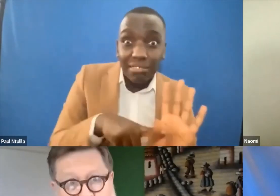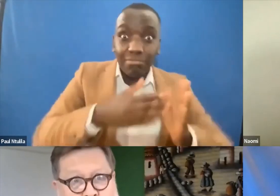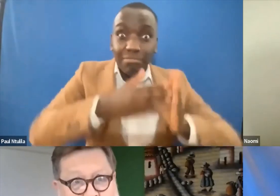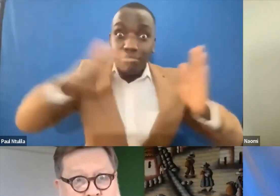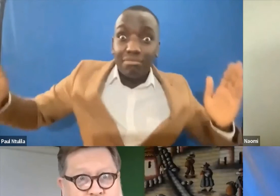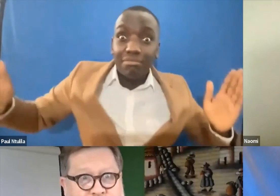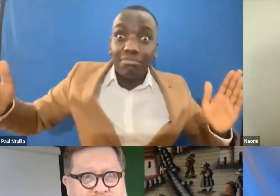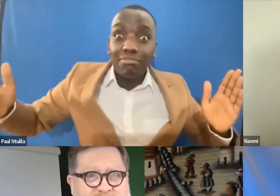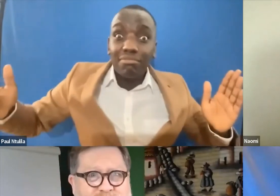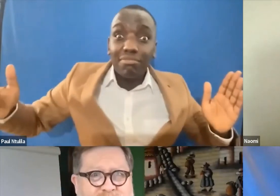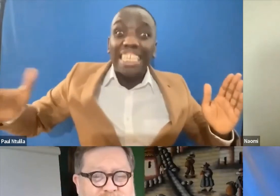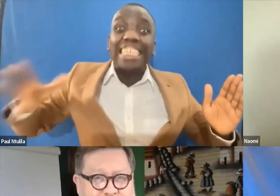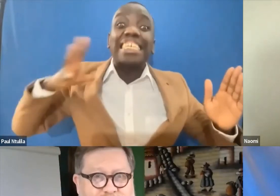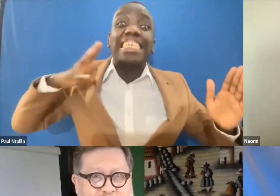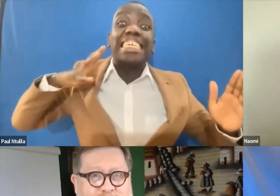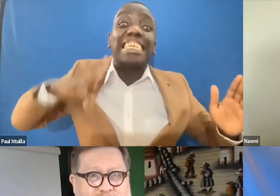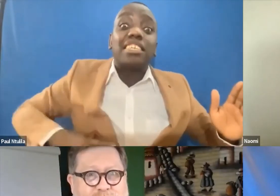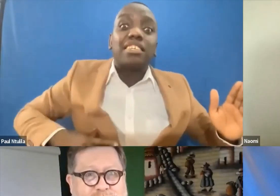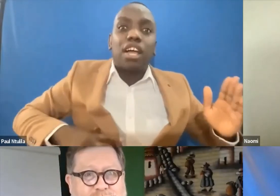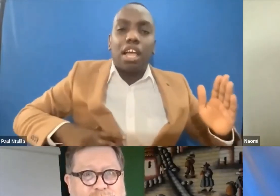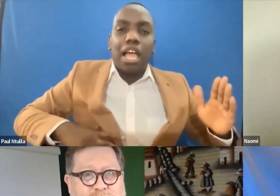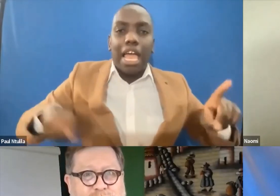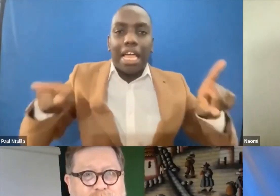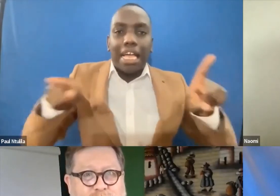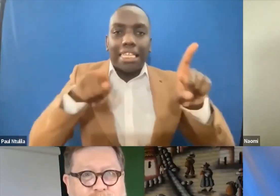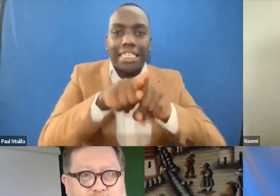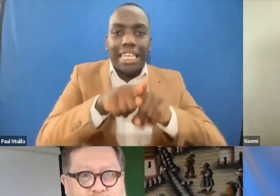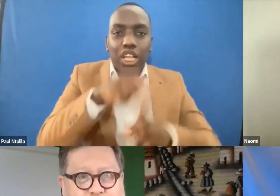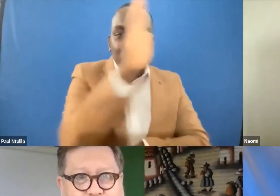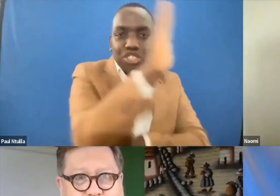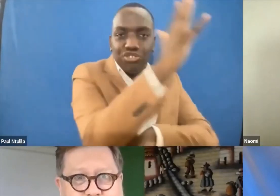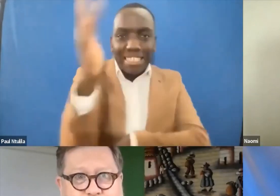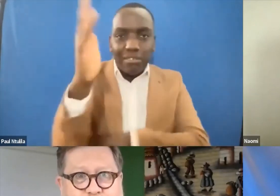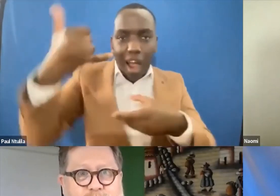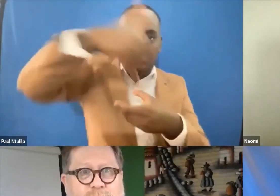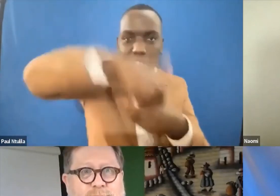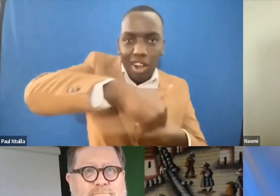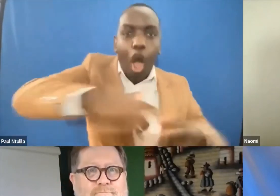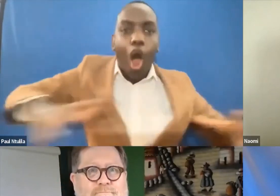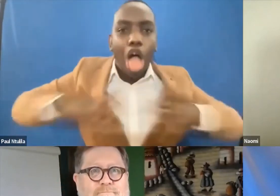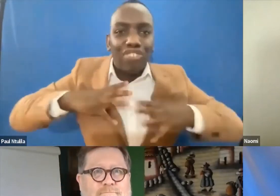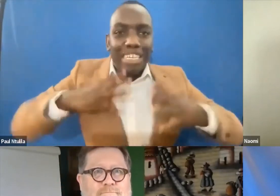10 years, 20 years, however long,